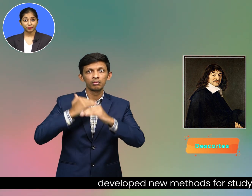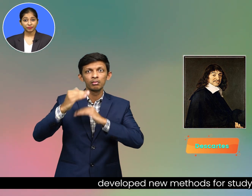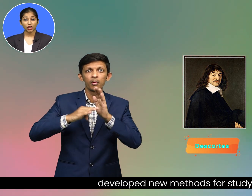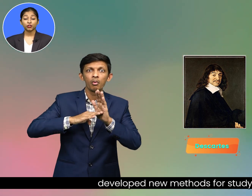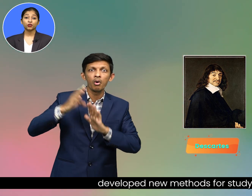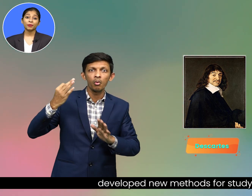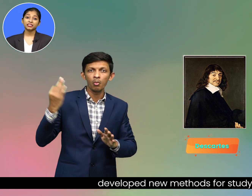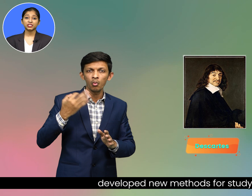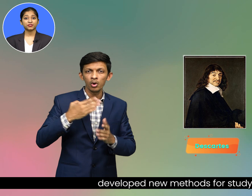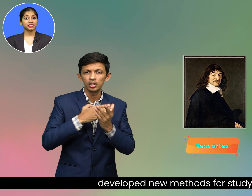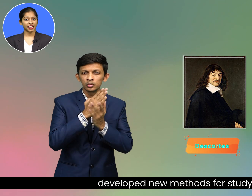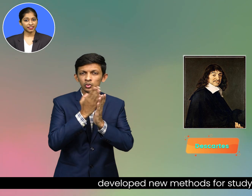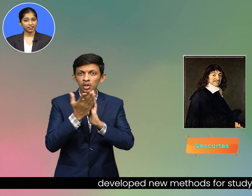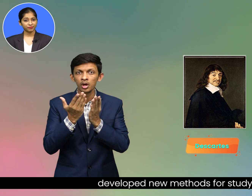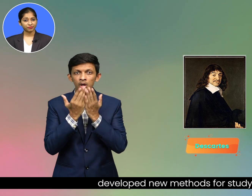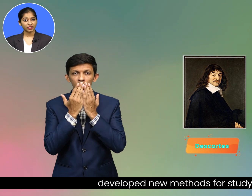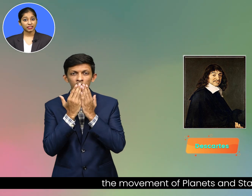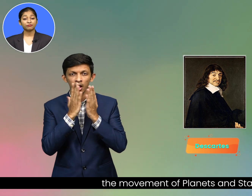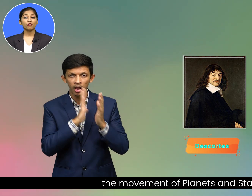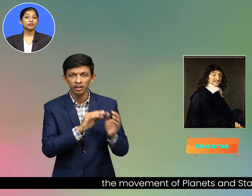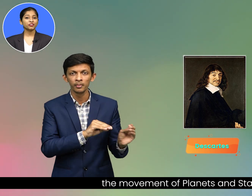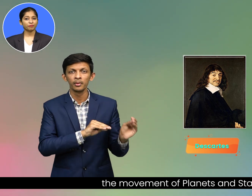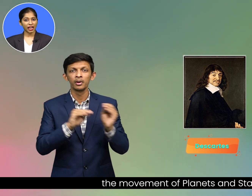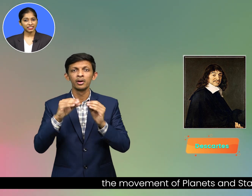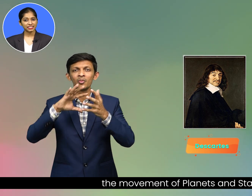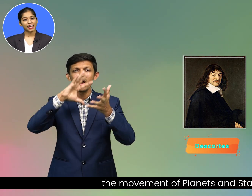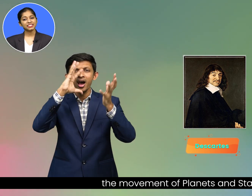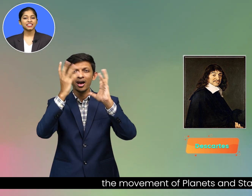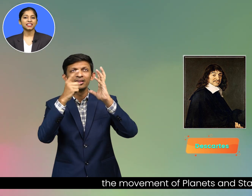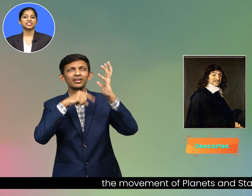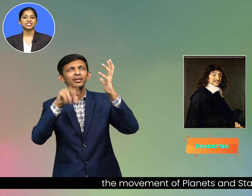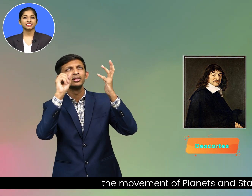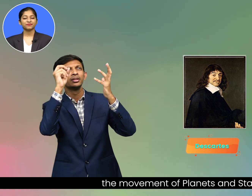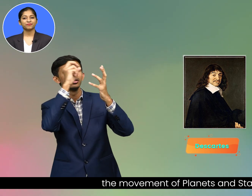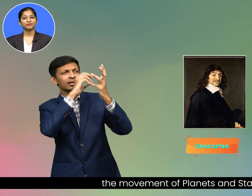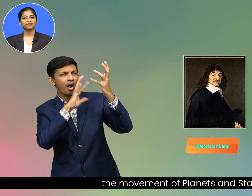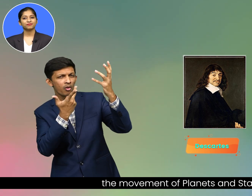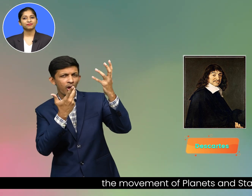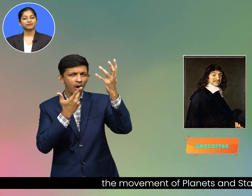developed new methods for studying the movement of planets and stars.